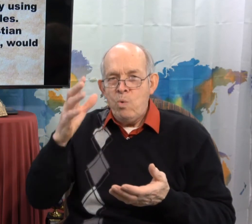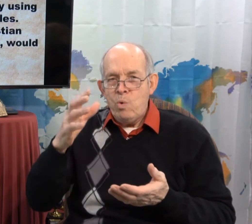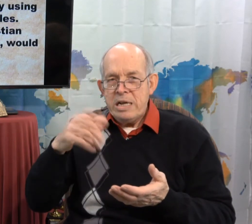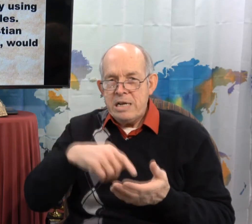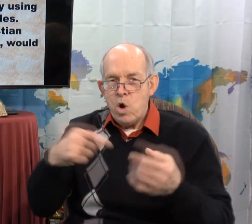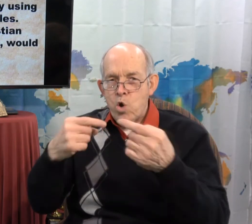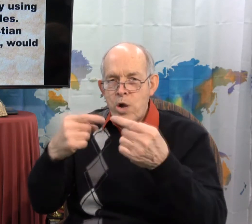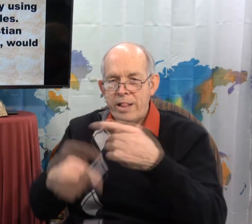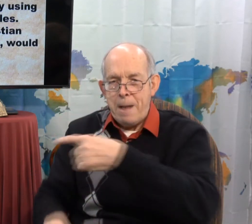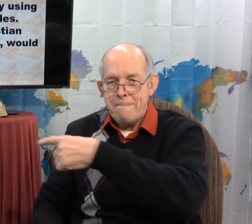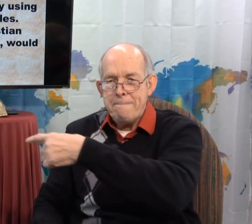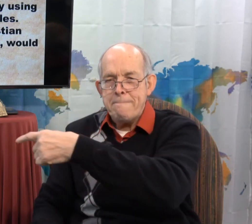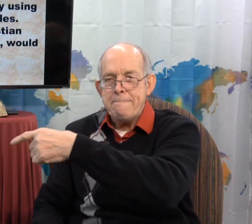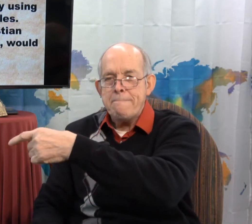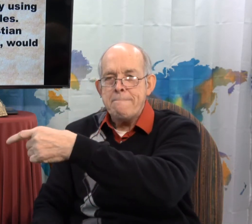will it hurt them?